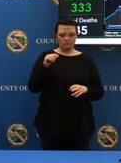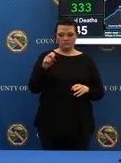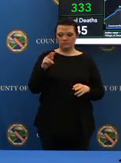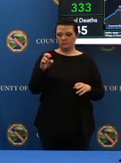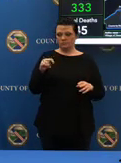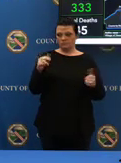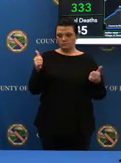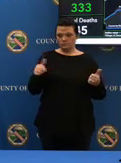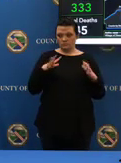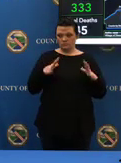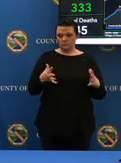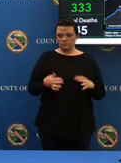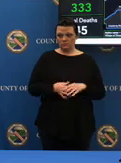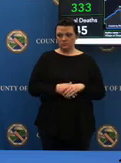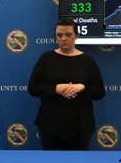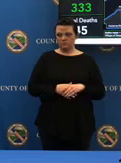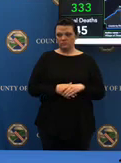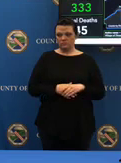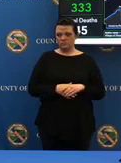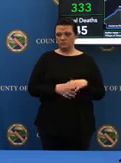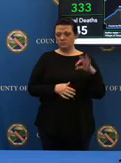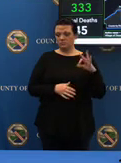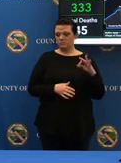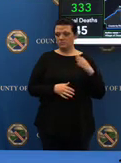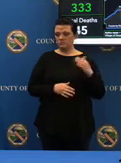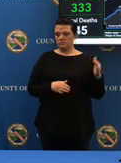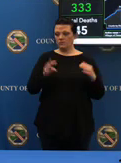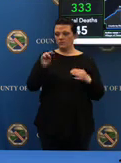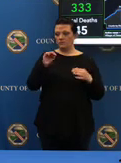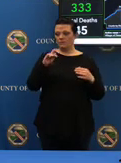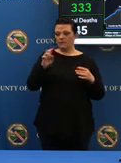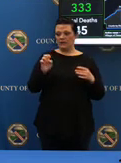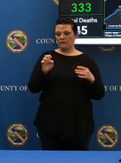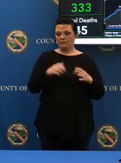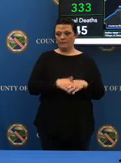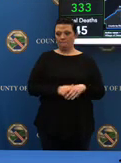fine? Guess he's gone. Mike Mroziak?